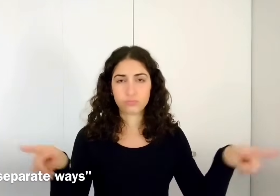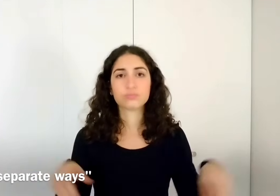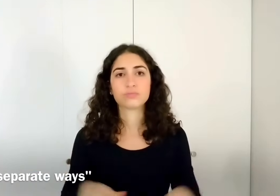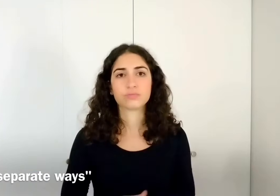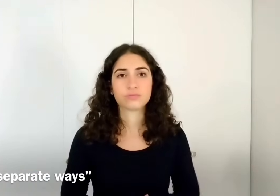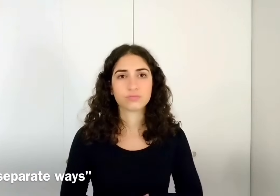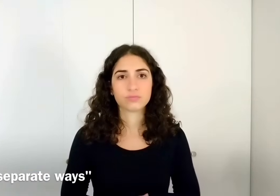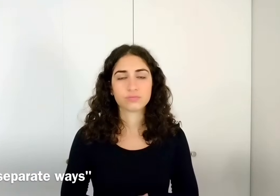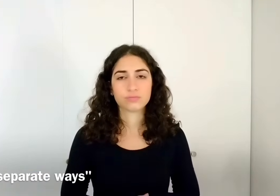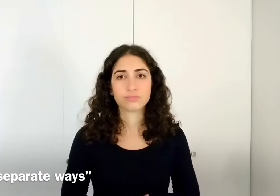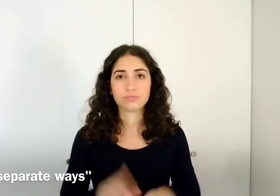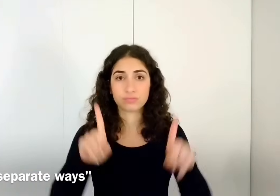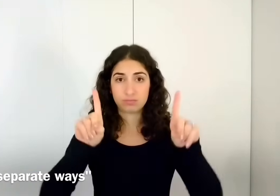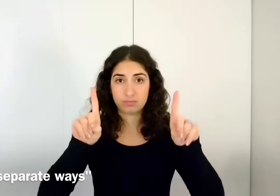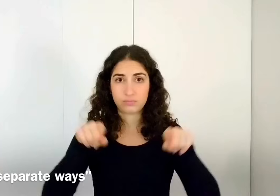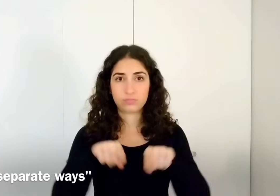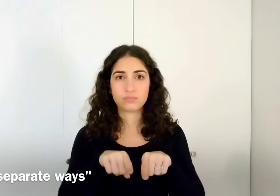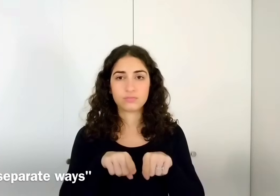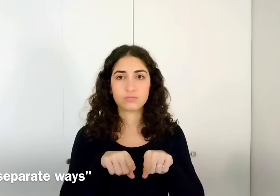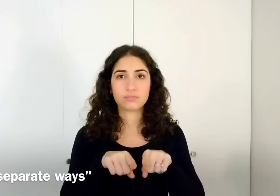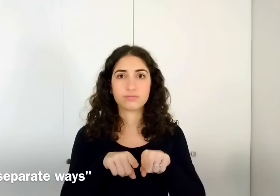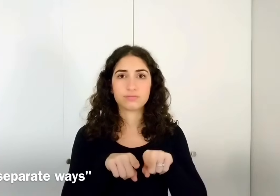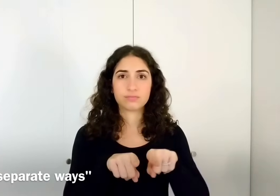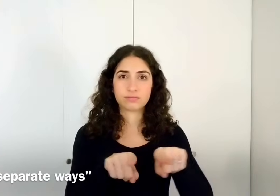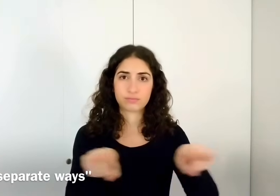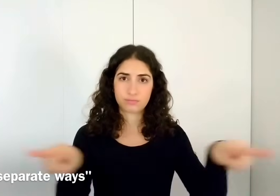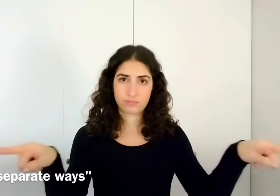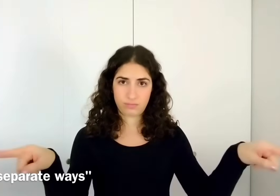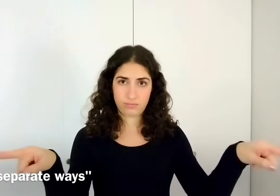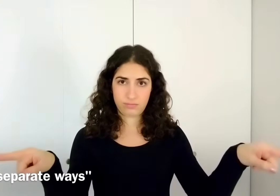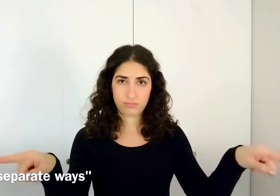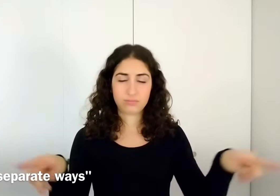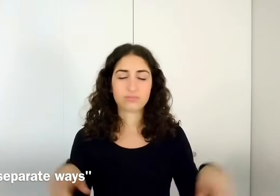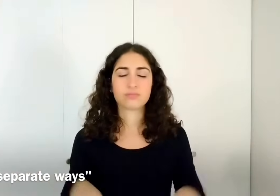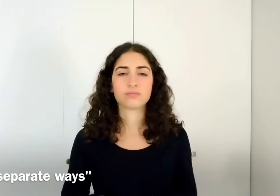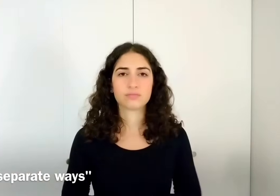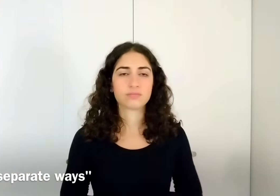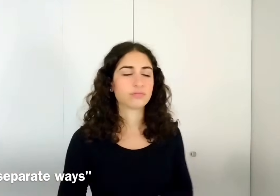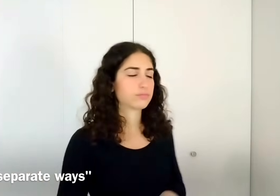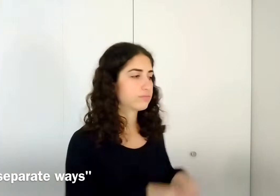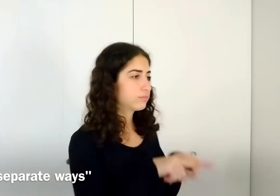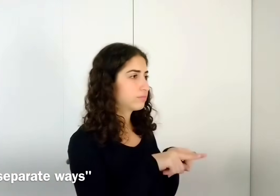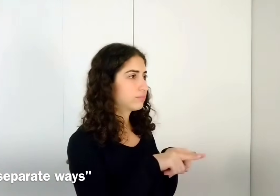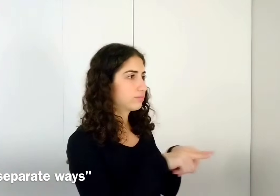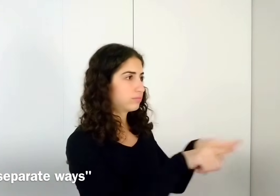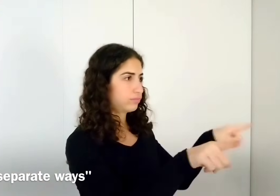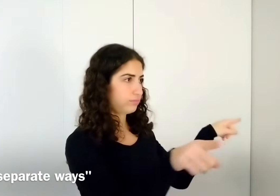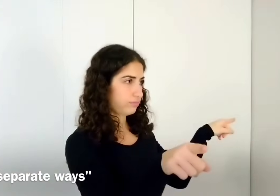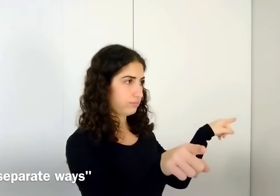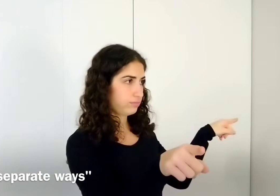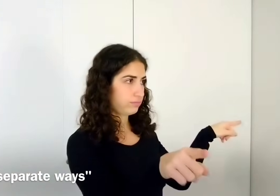Go separate ways. One hand shape. Go separate ways. Go separate